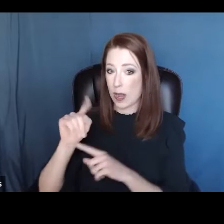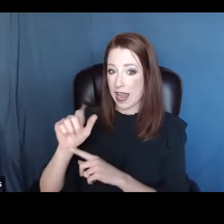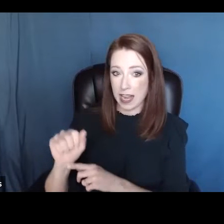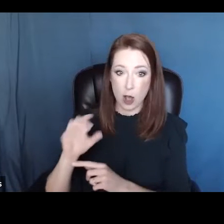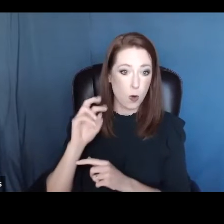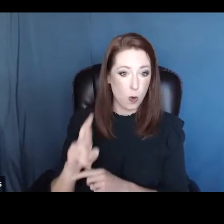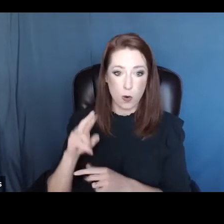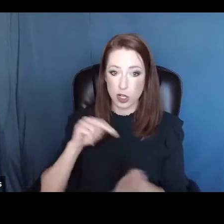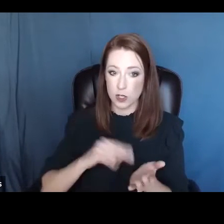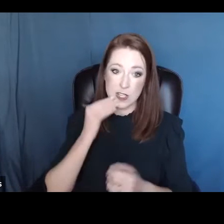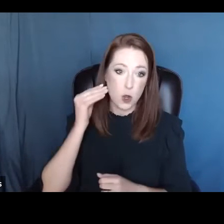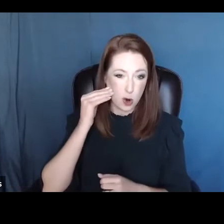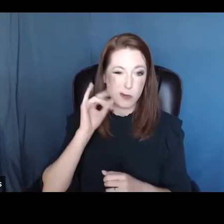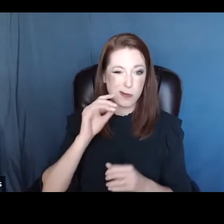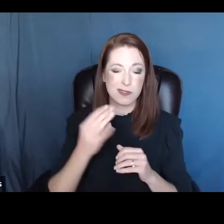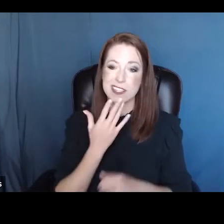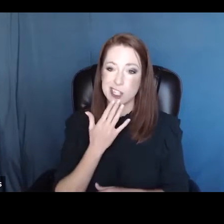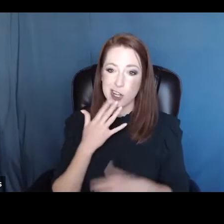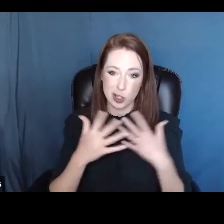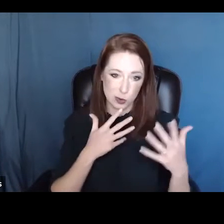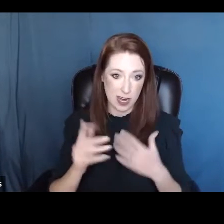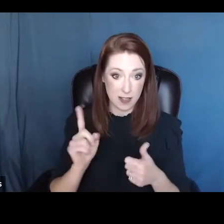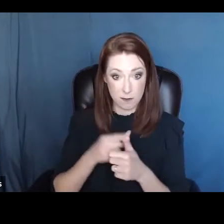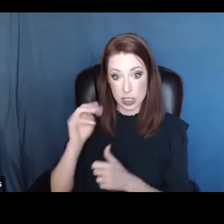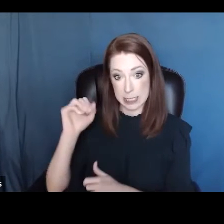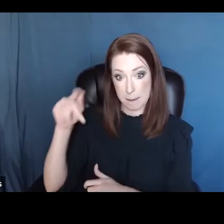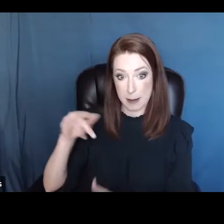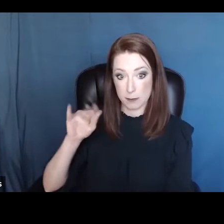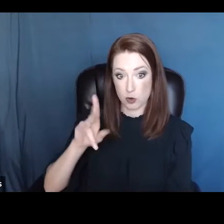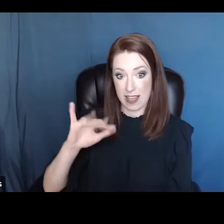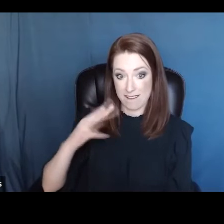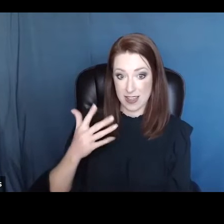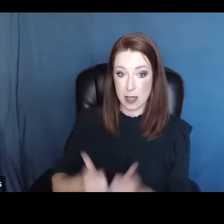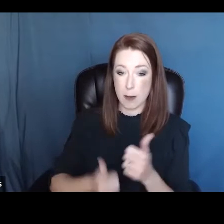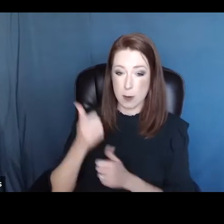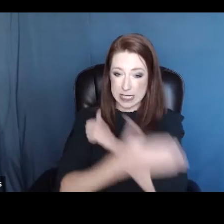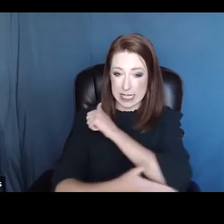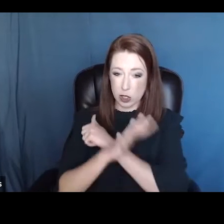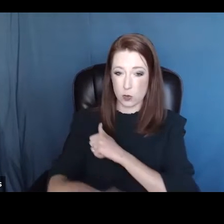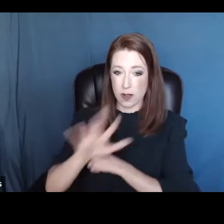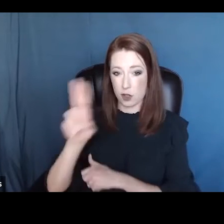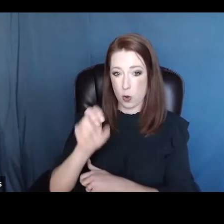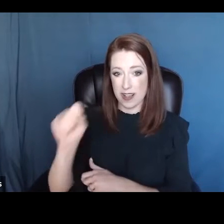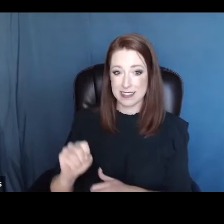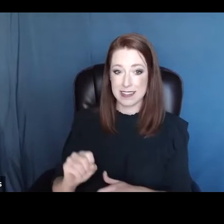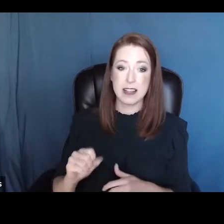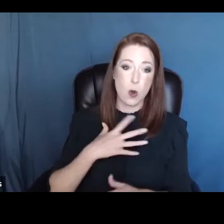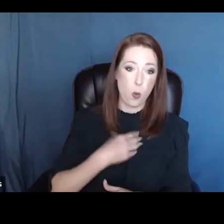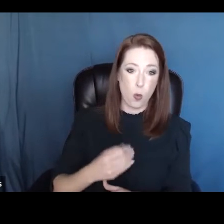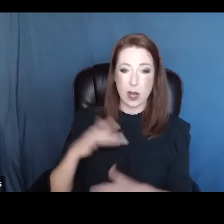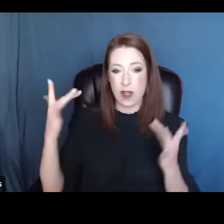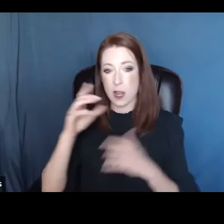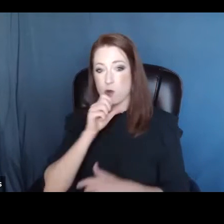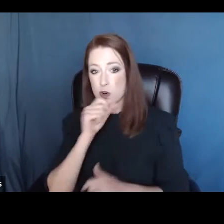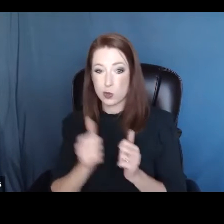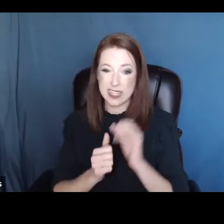gray. The first map represents the week of July 5th, and a majority of the counties across the US are white or light orange with 0 or